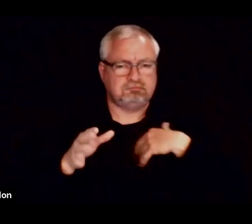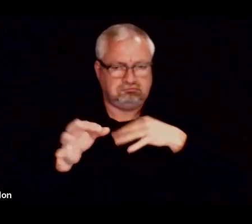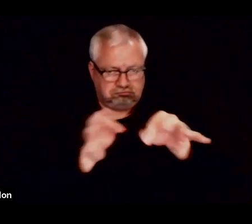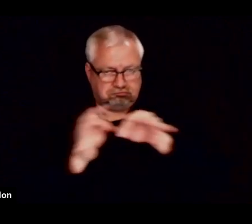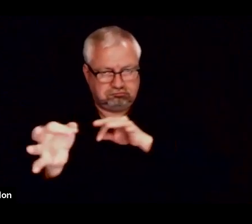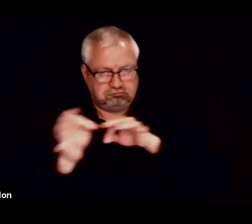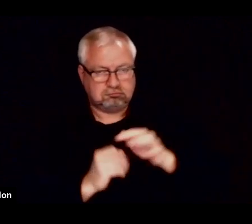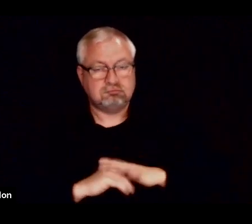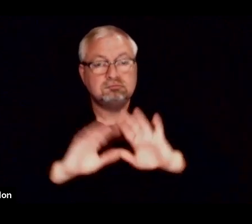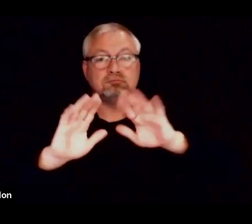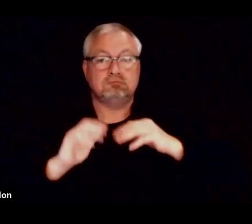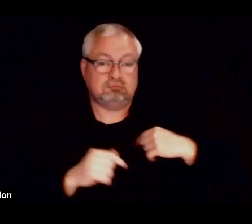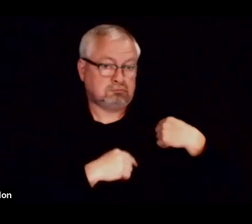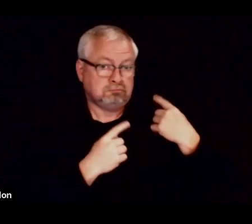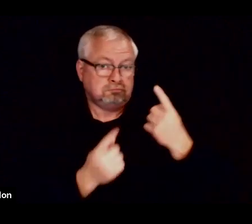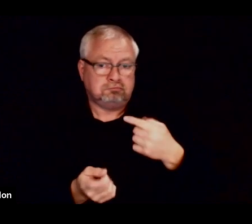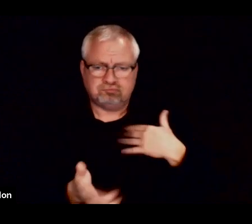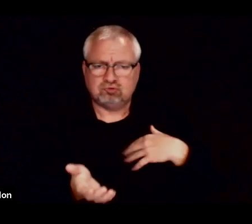prior calls,